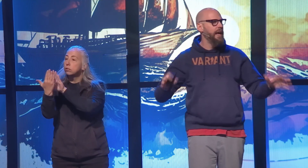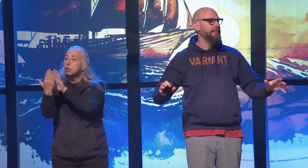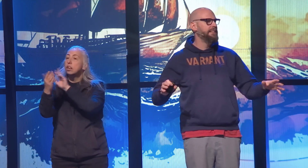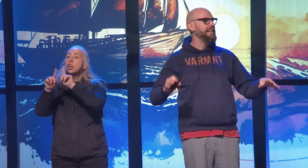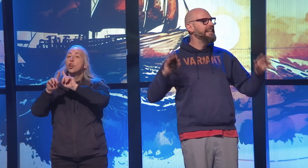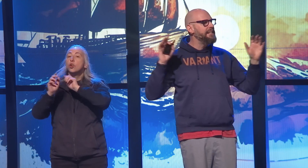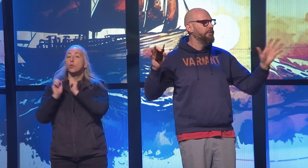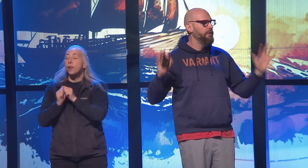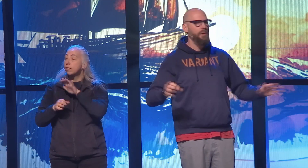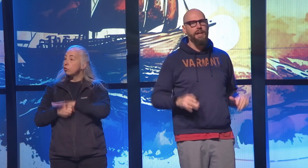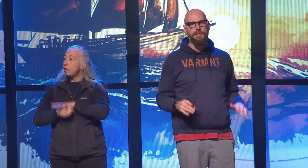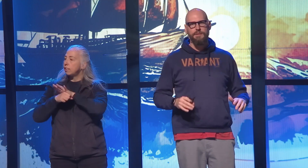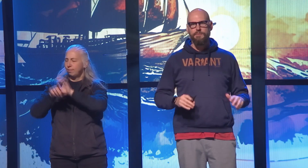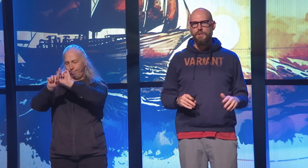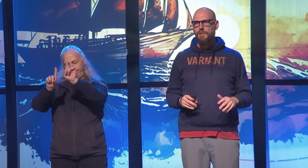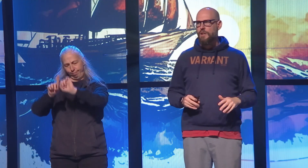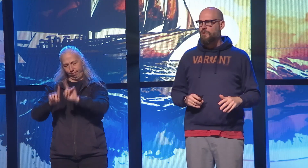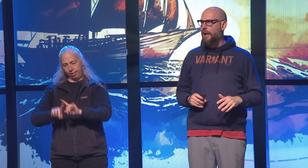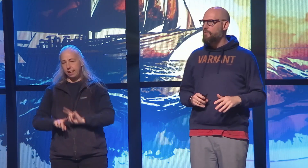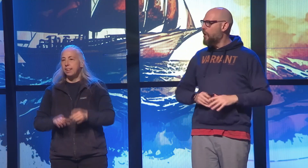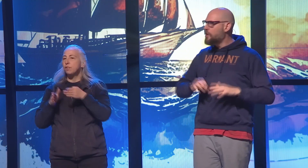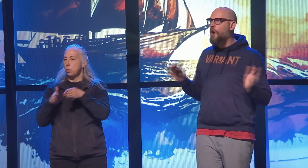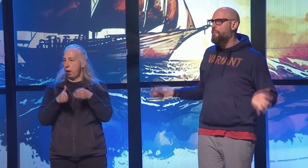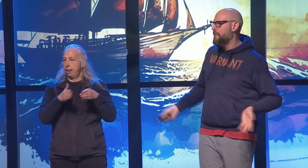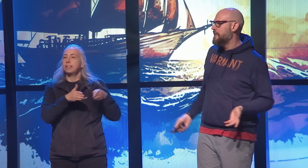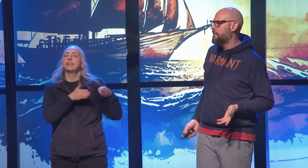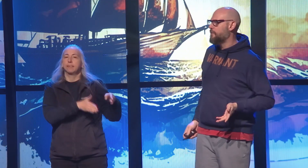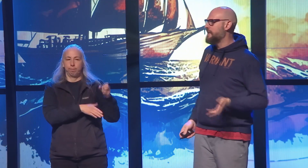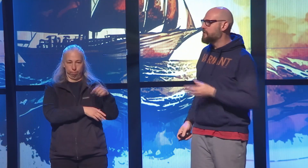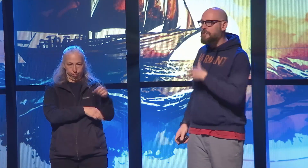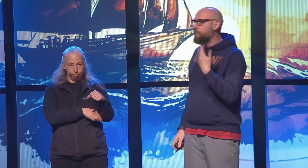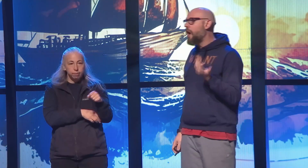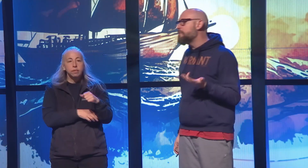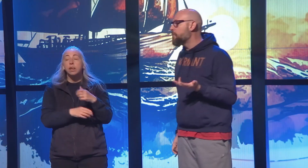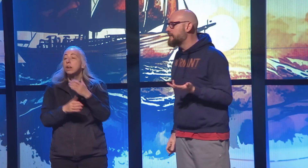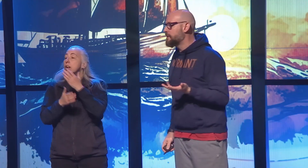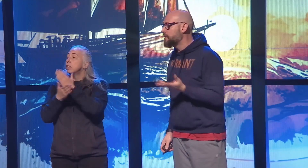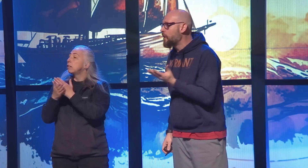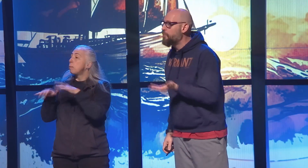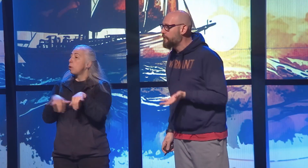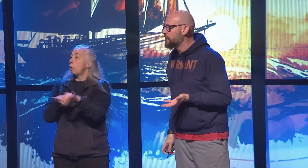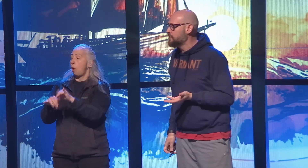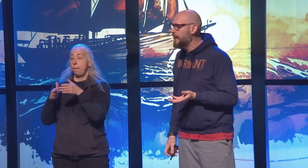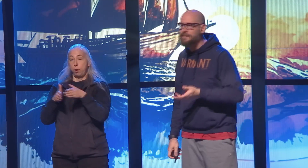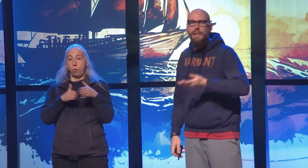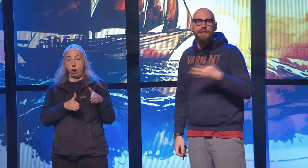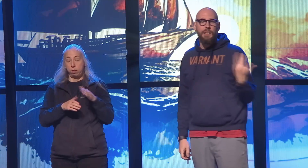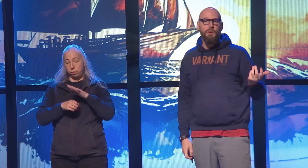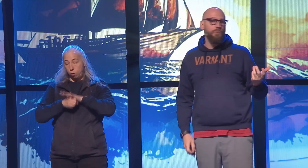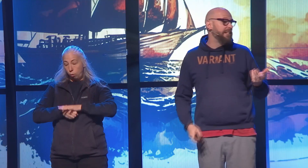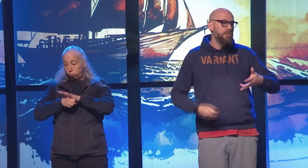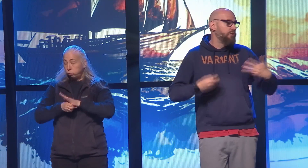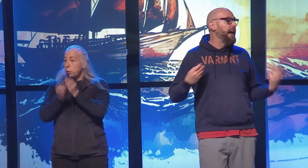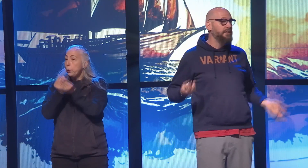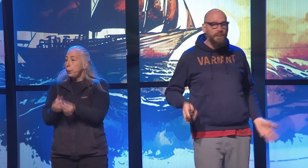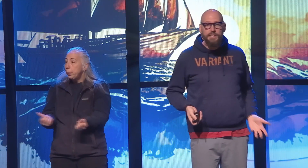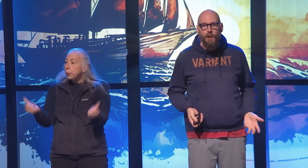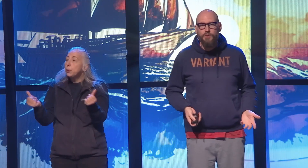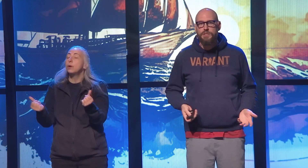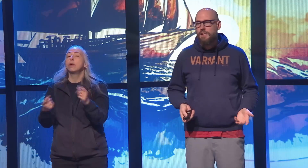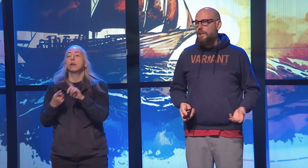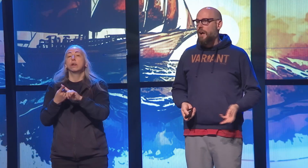with stress in different ways. Right? We all cope with it in different ways. There's some common ways that we cope with our stress. We